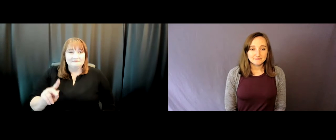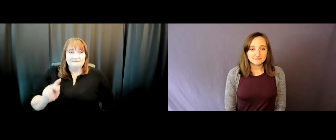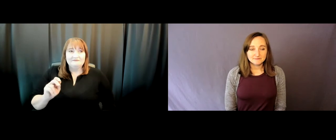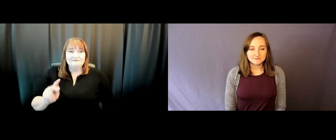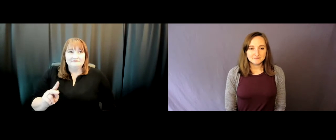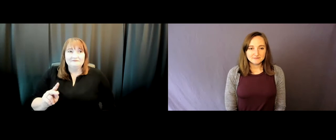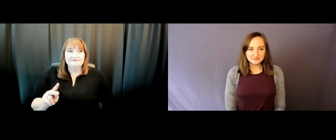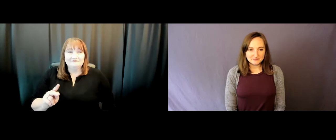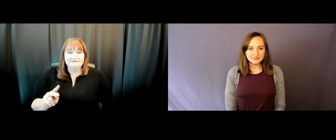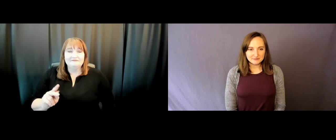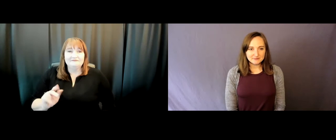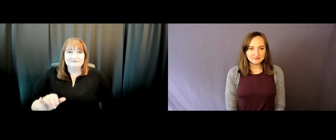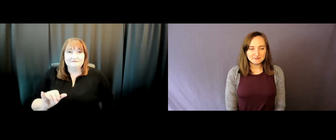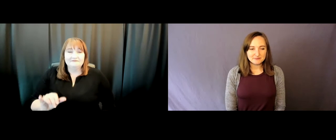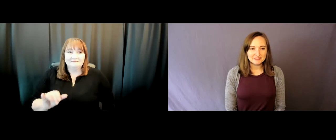Interesting.